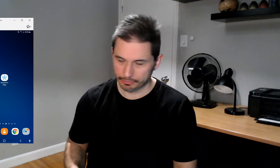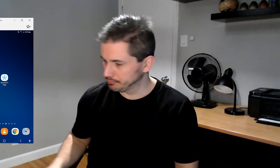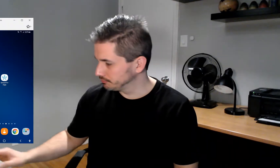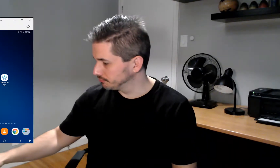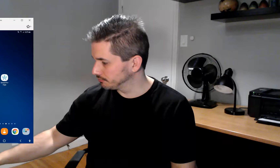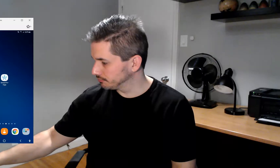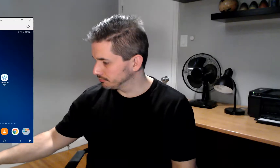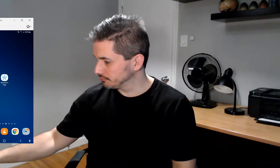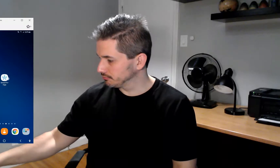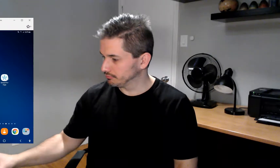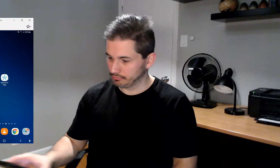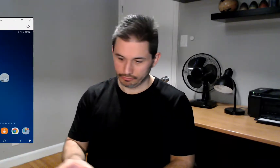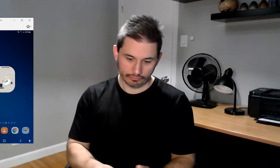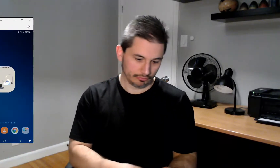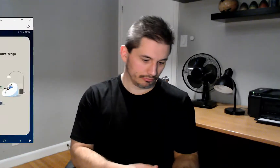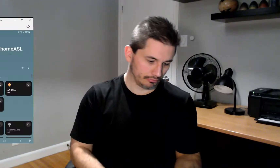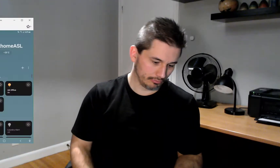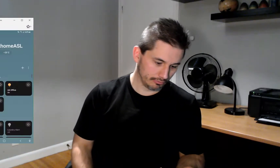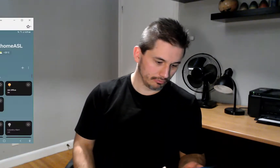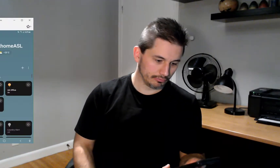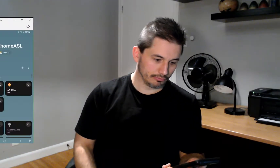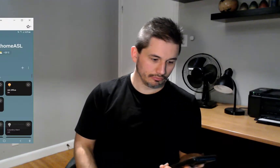open SmartThings here.